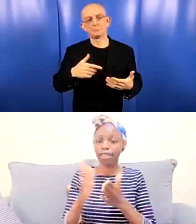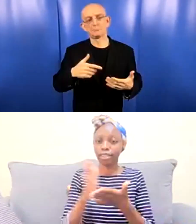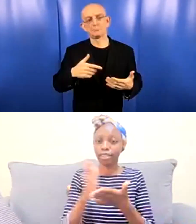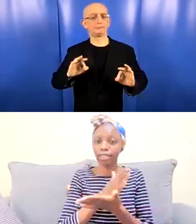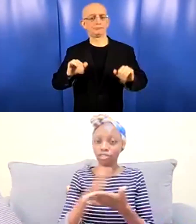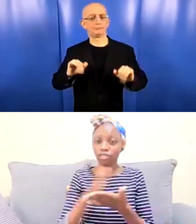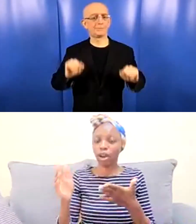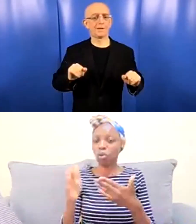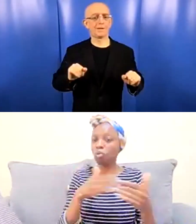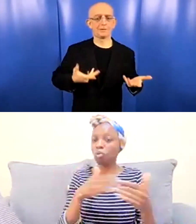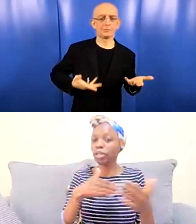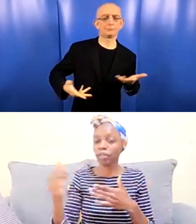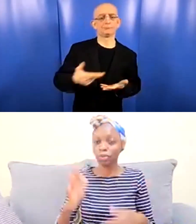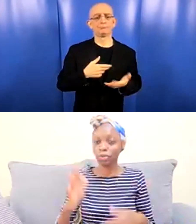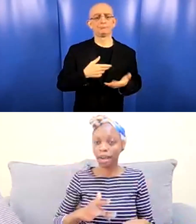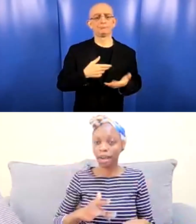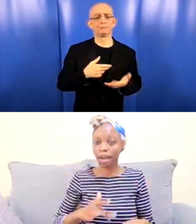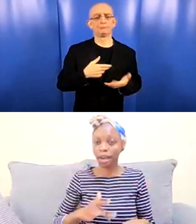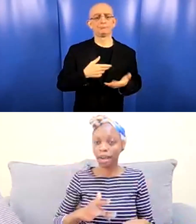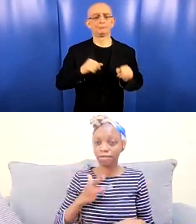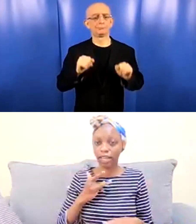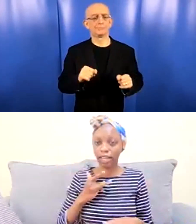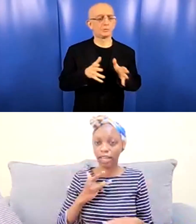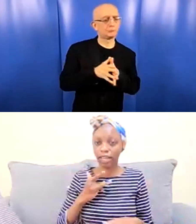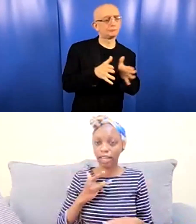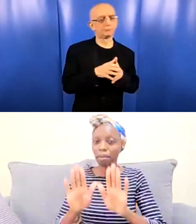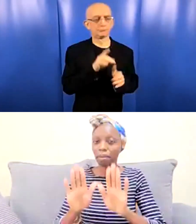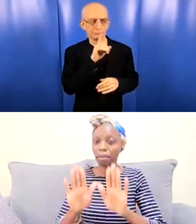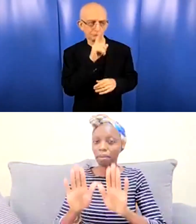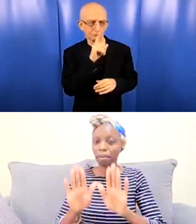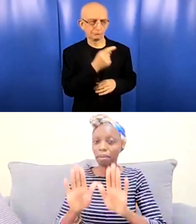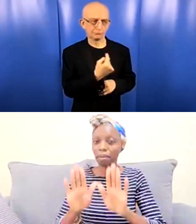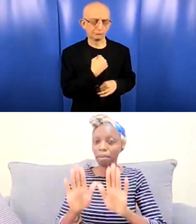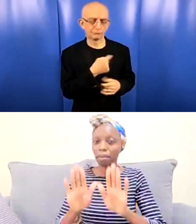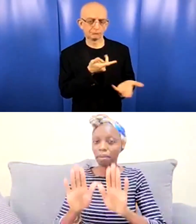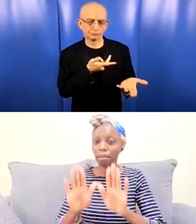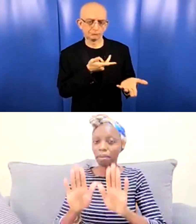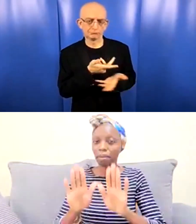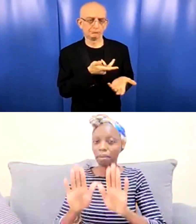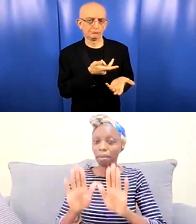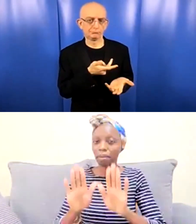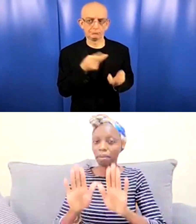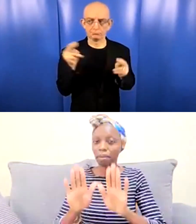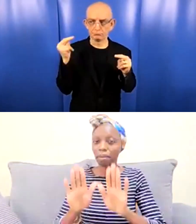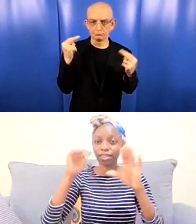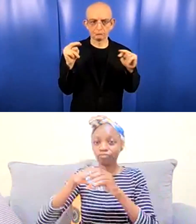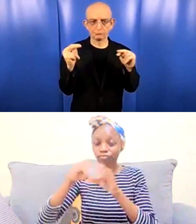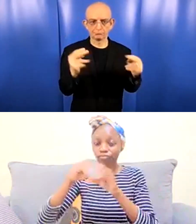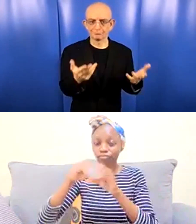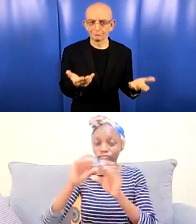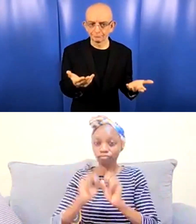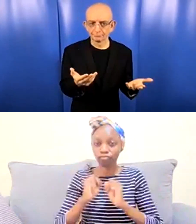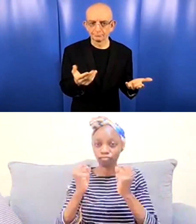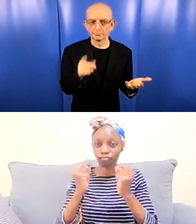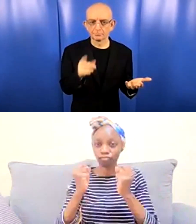in. It is also important to create awareness to the society, to